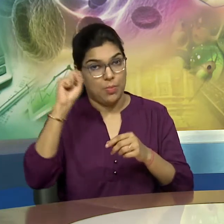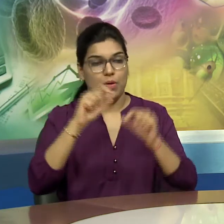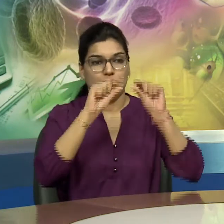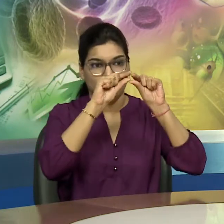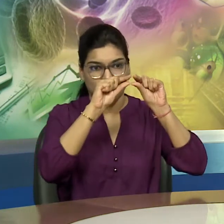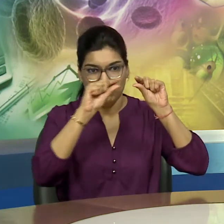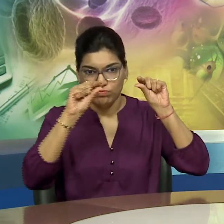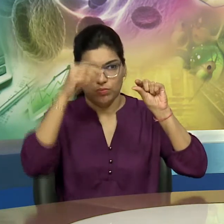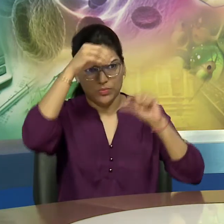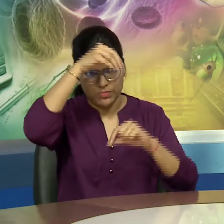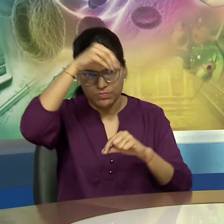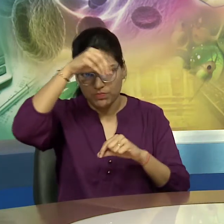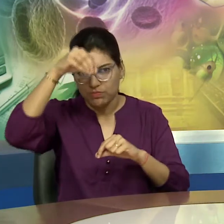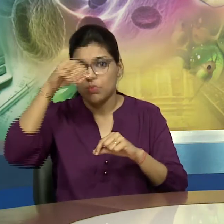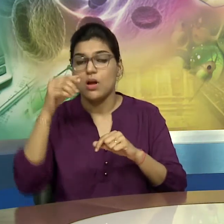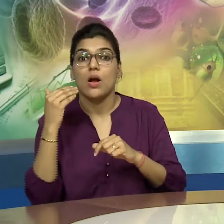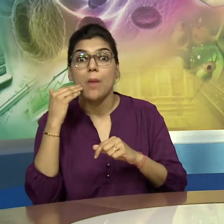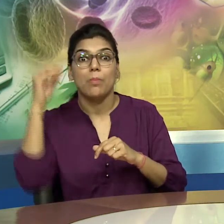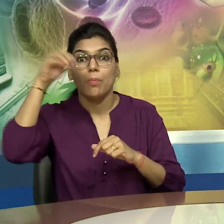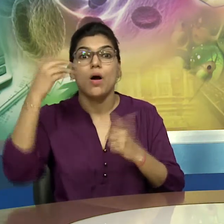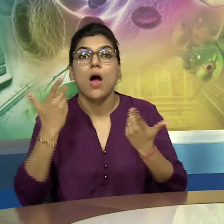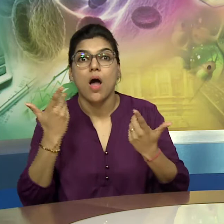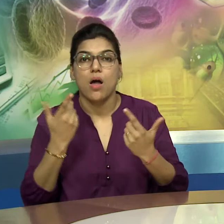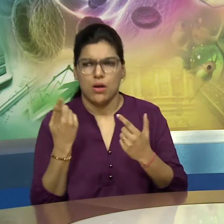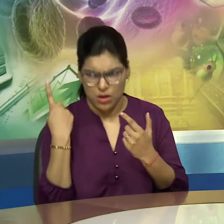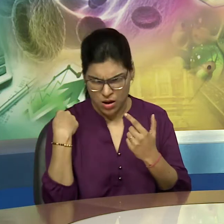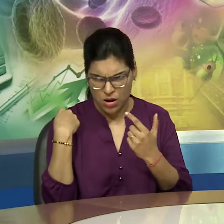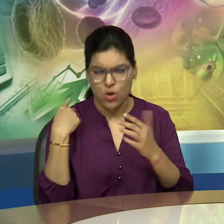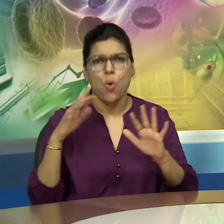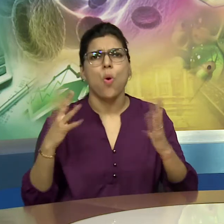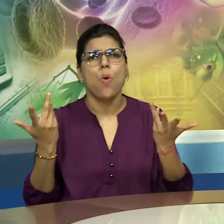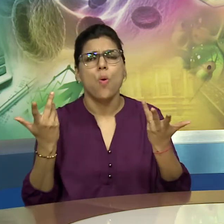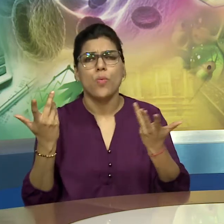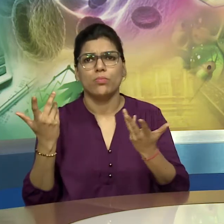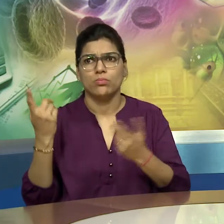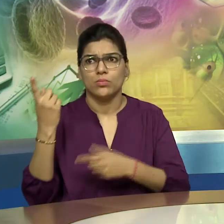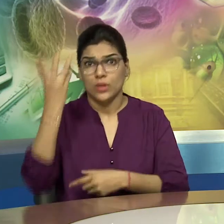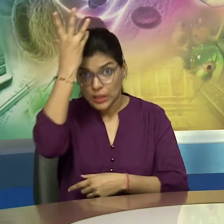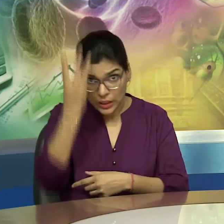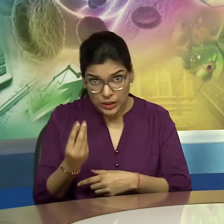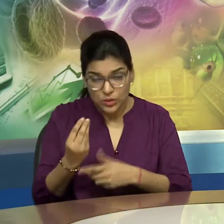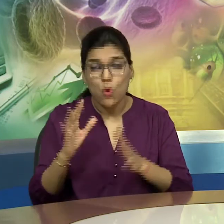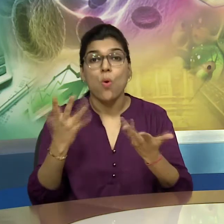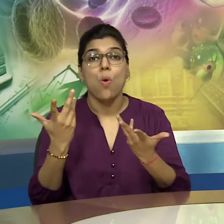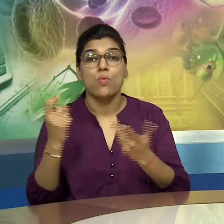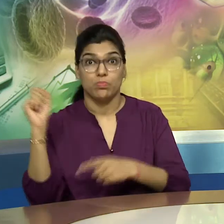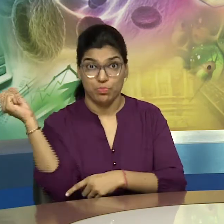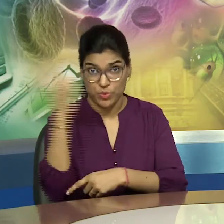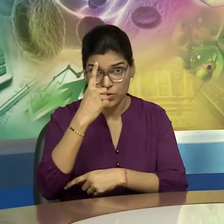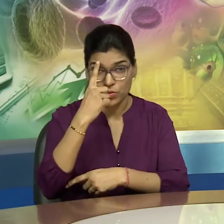verbs. So always remember when to use the simple past with these